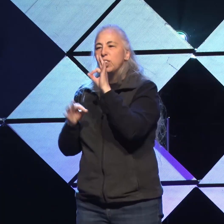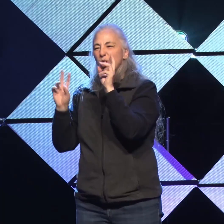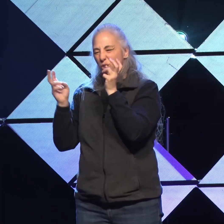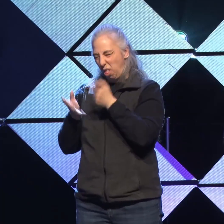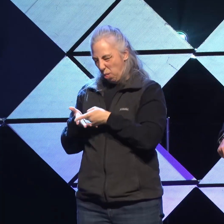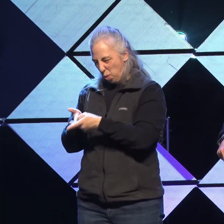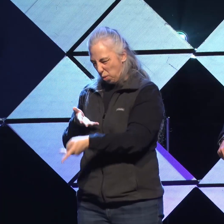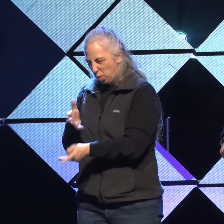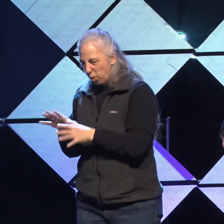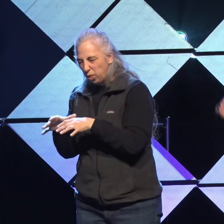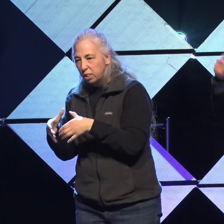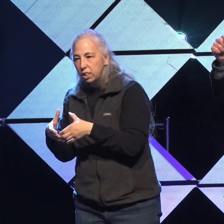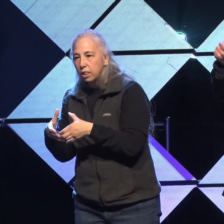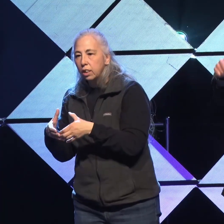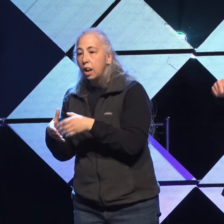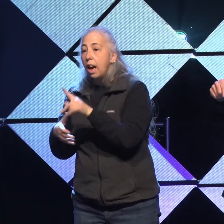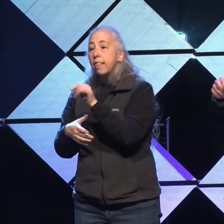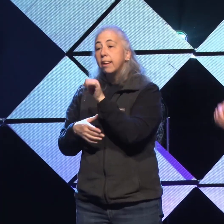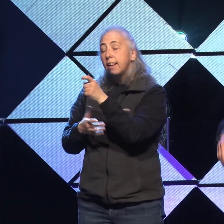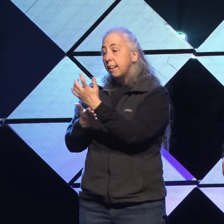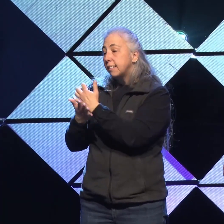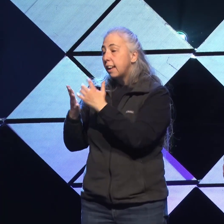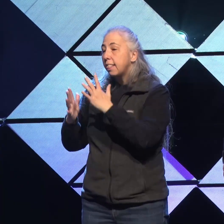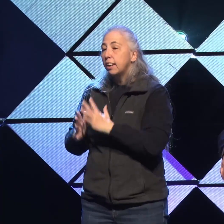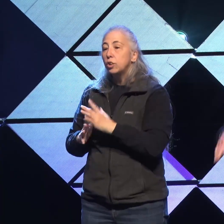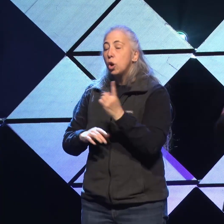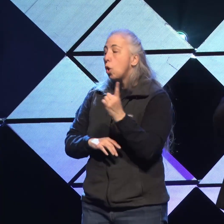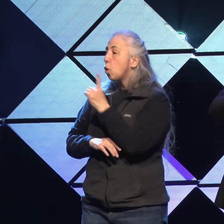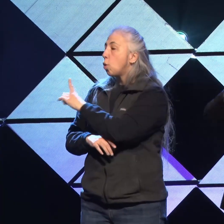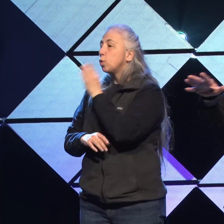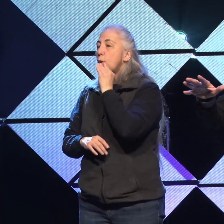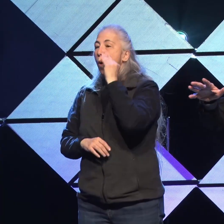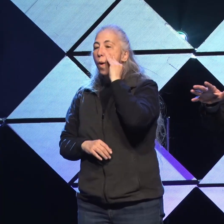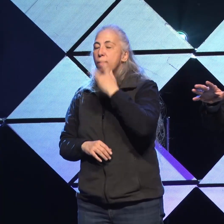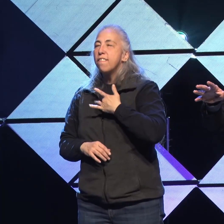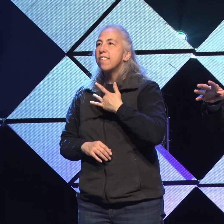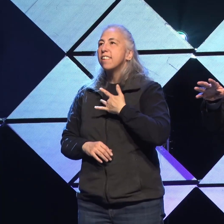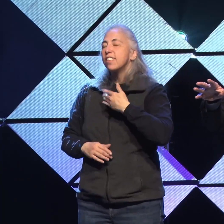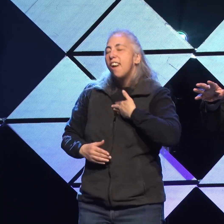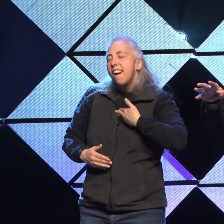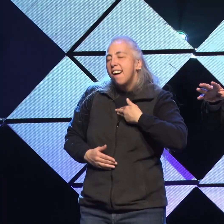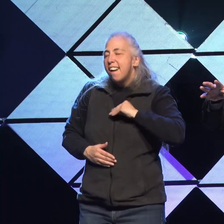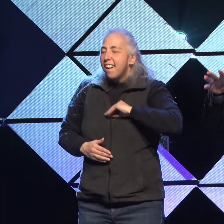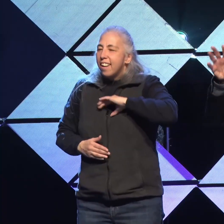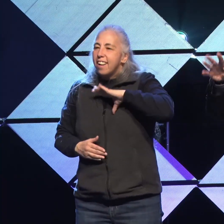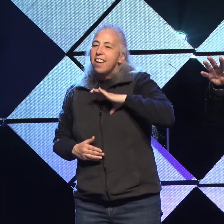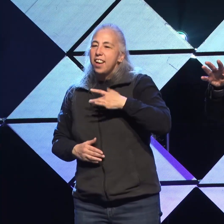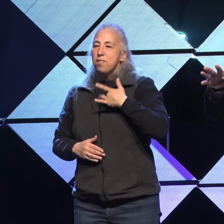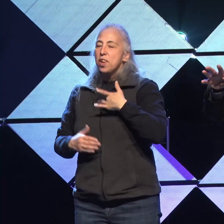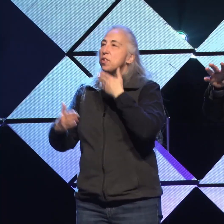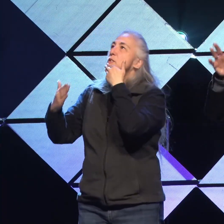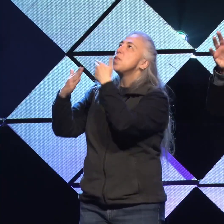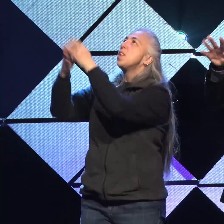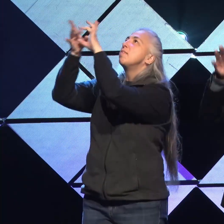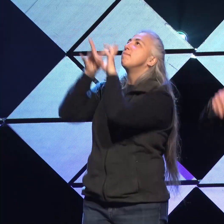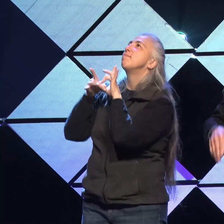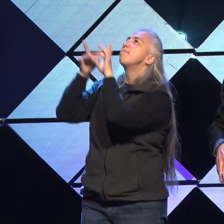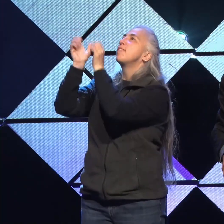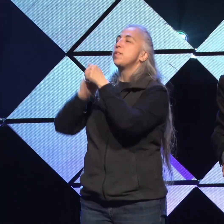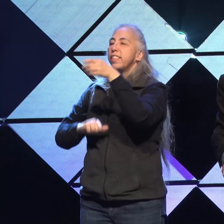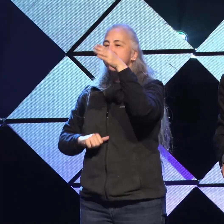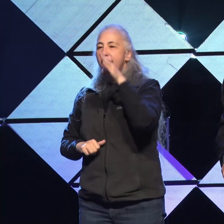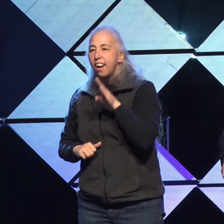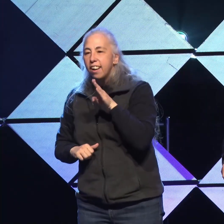the tax collector goes home. His heart is right. Things are right between him and God. Like verse 14 says,